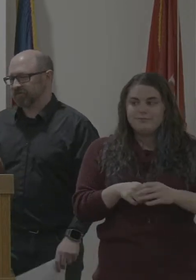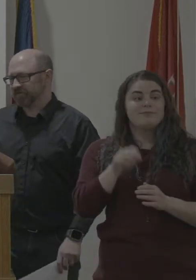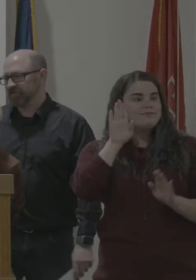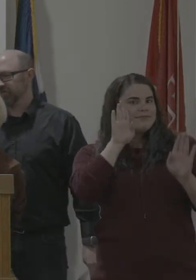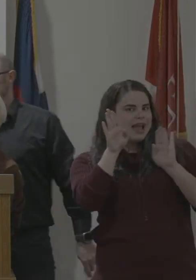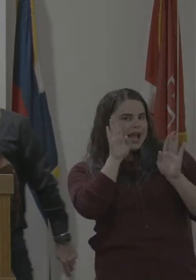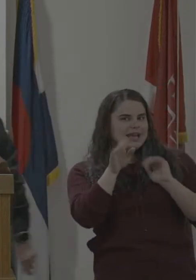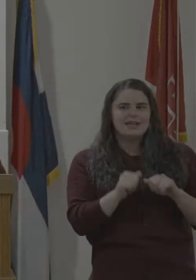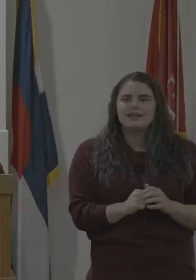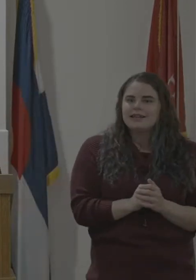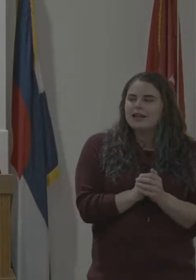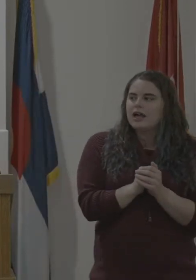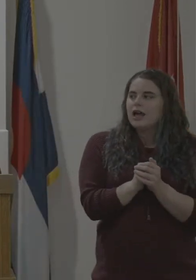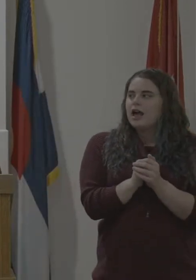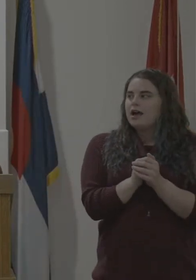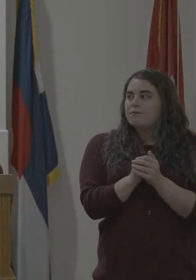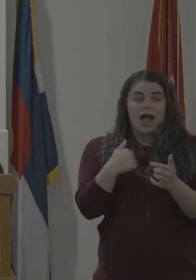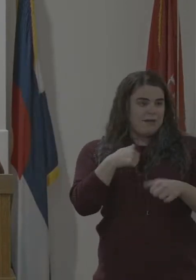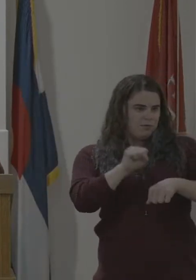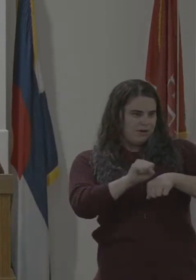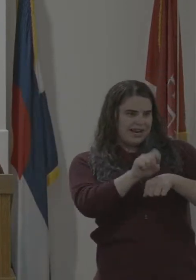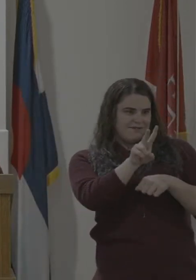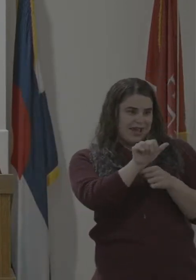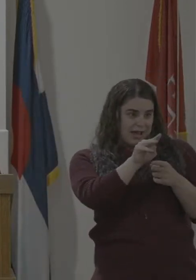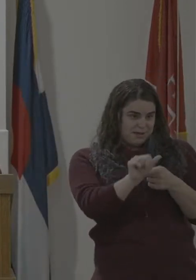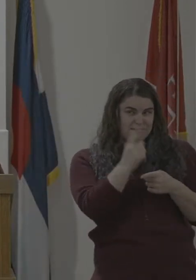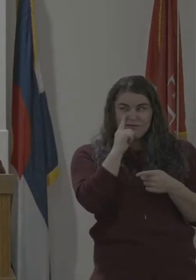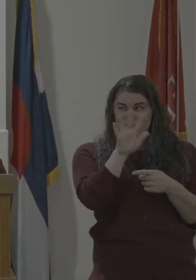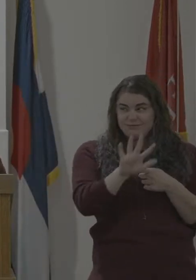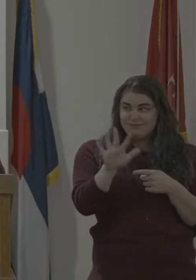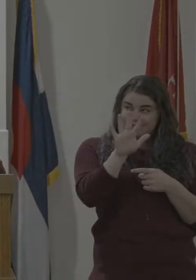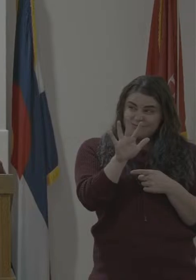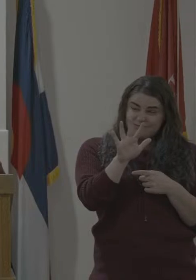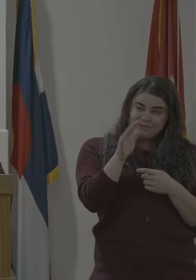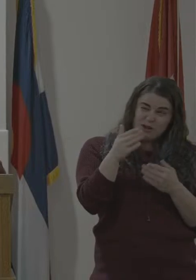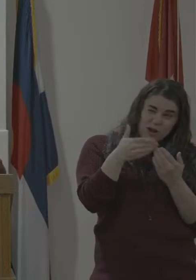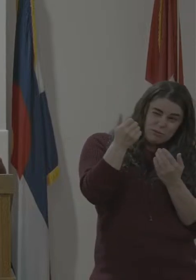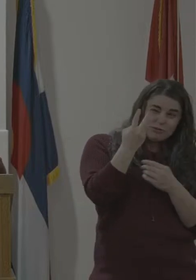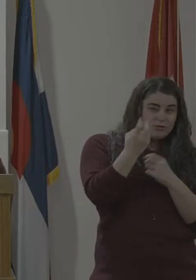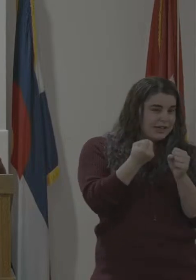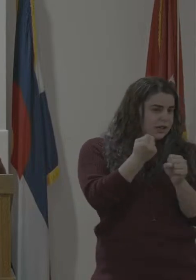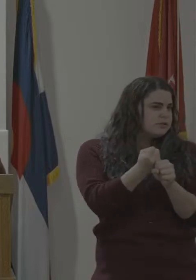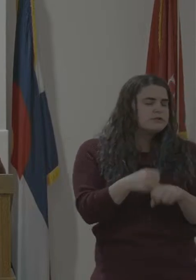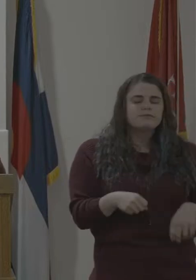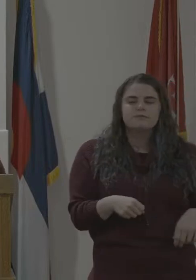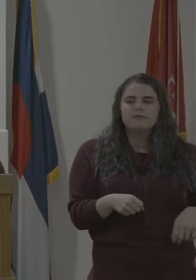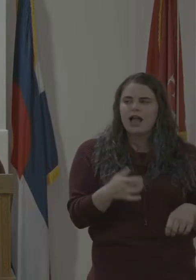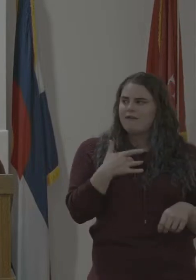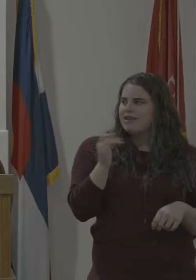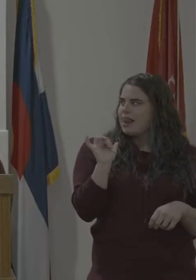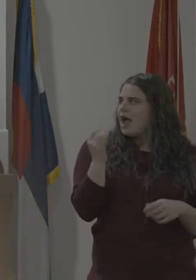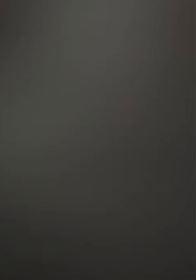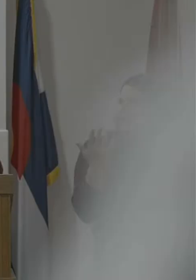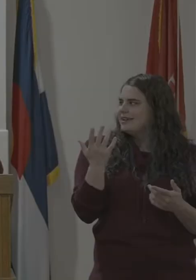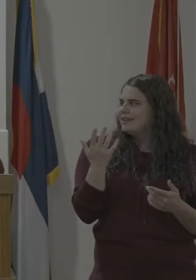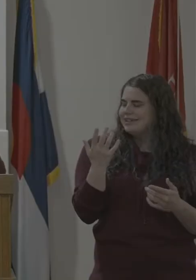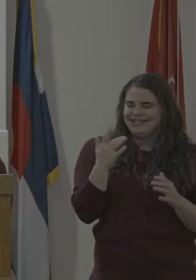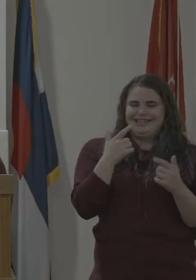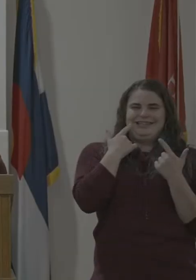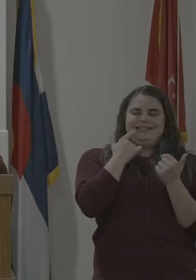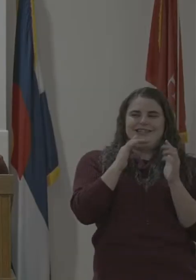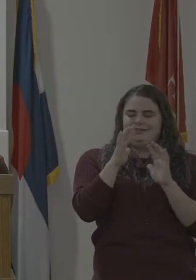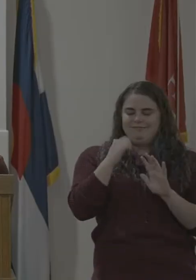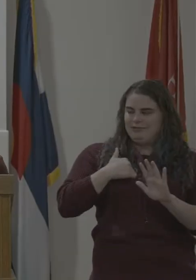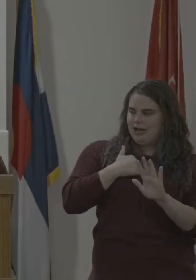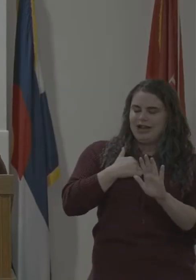Hi guys. So I've been working at VAMA for about almost 2 years, and I feel like,